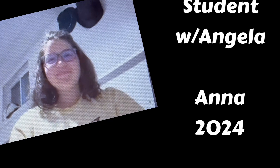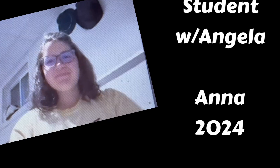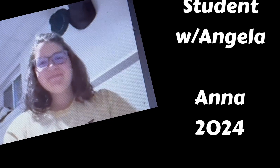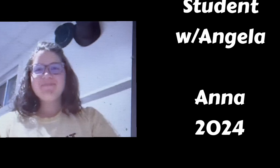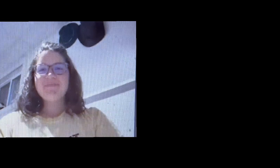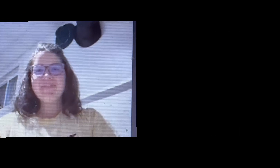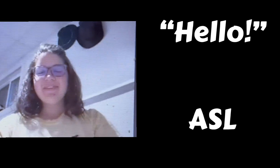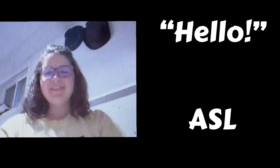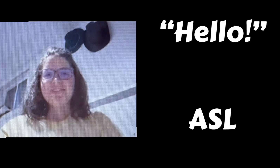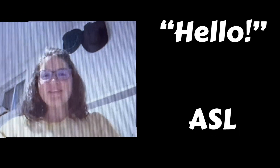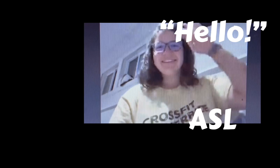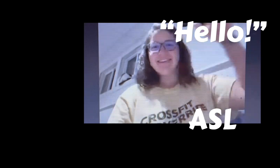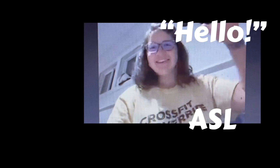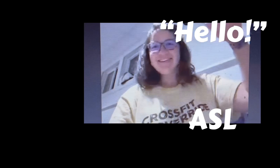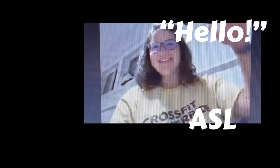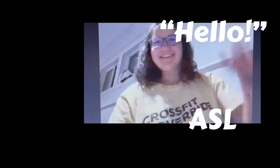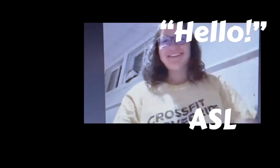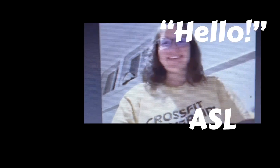of my students.